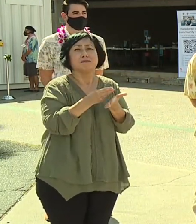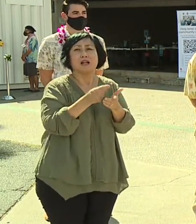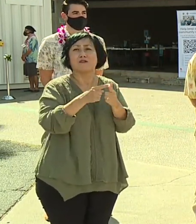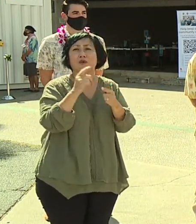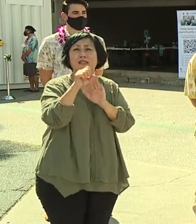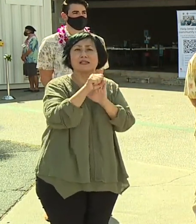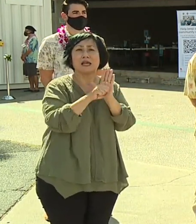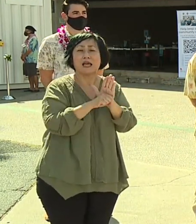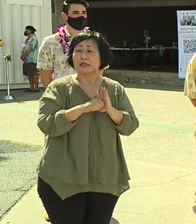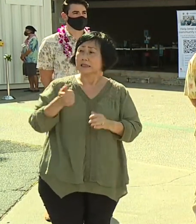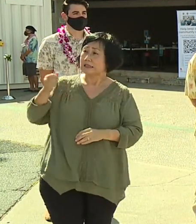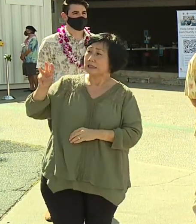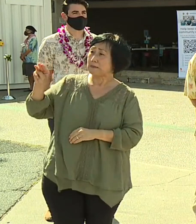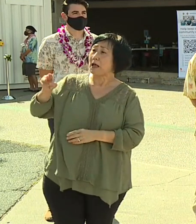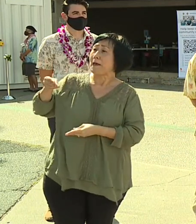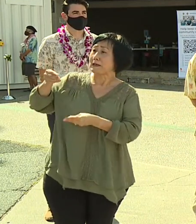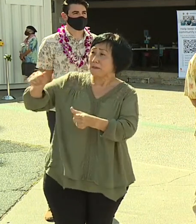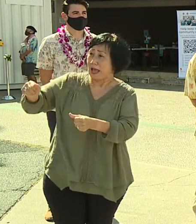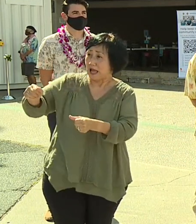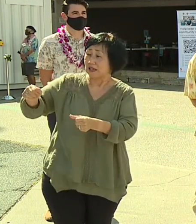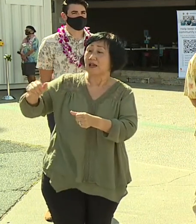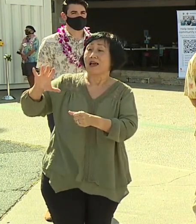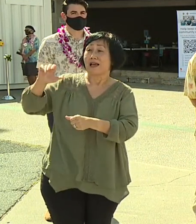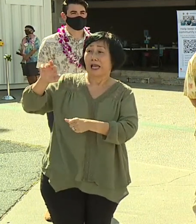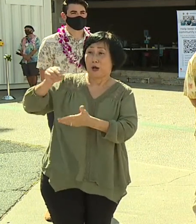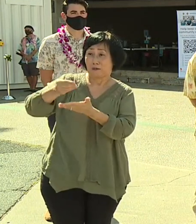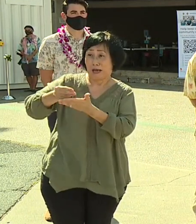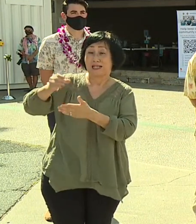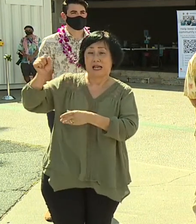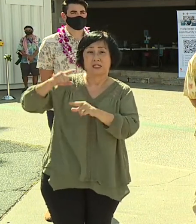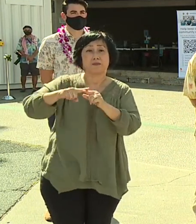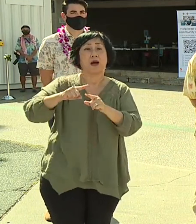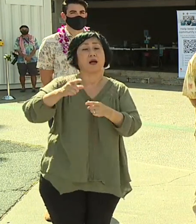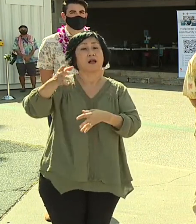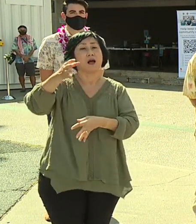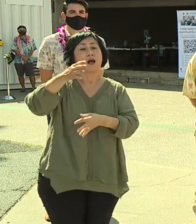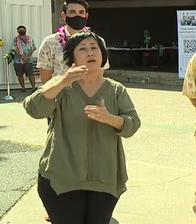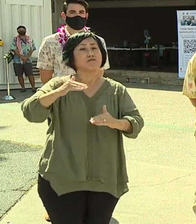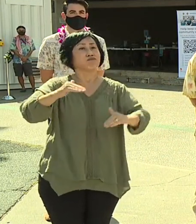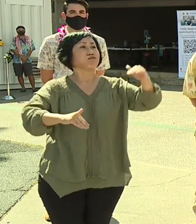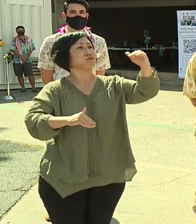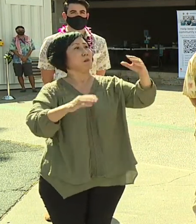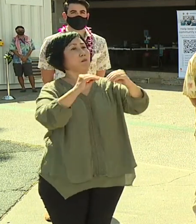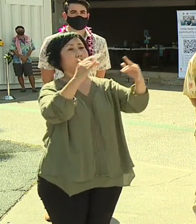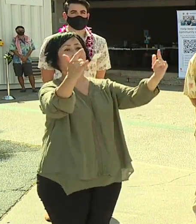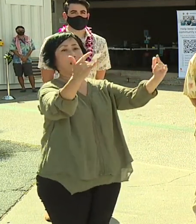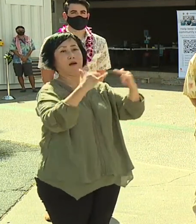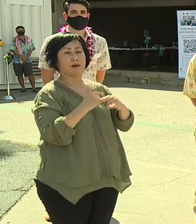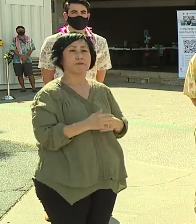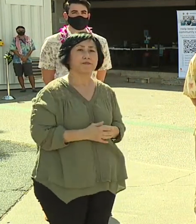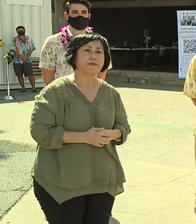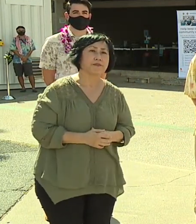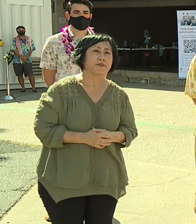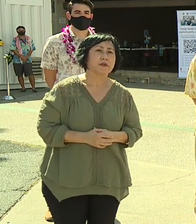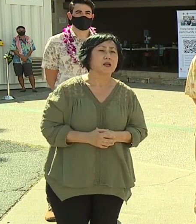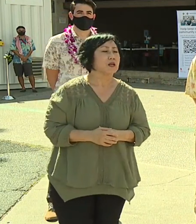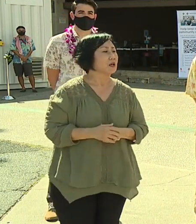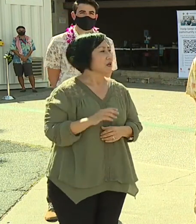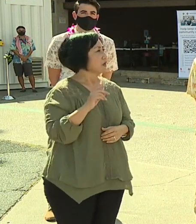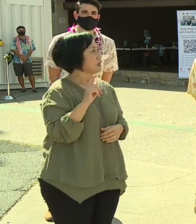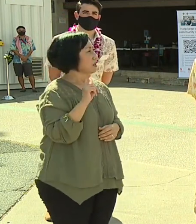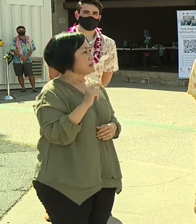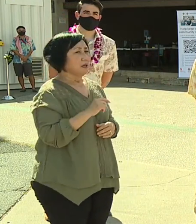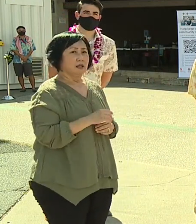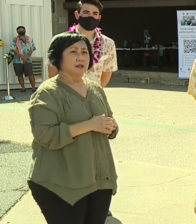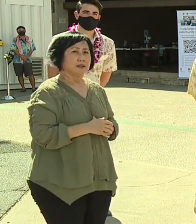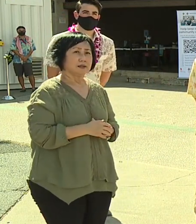approximately $60 million spent in CARES money. Yeah, so on that, Sandy Oshiro, HPR, just asks how the cost will be